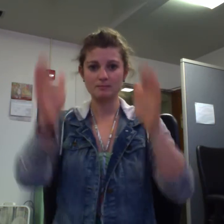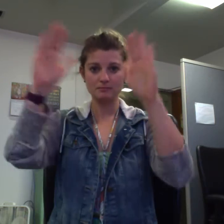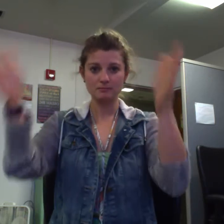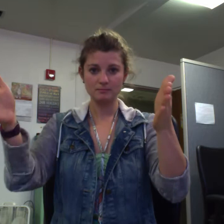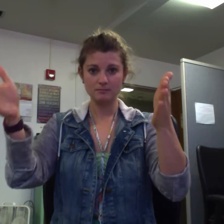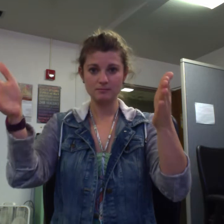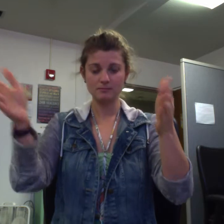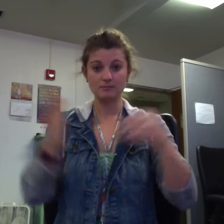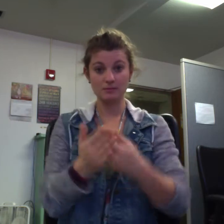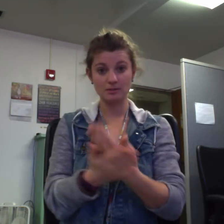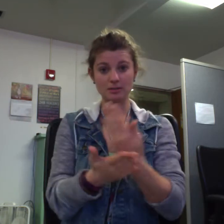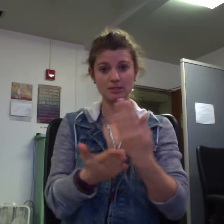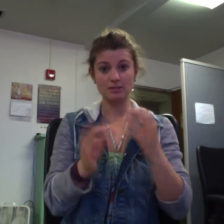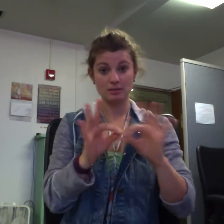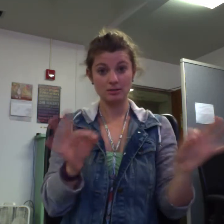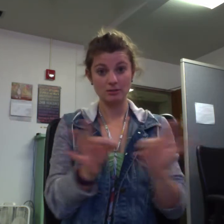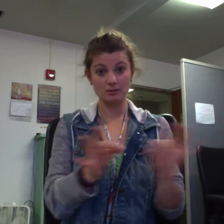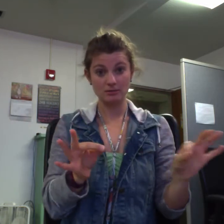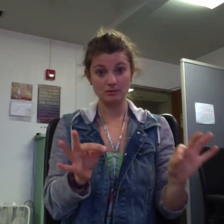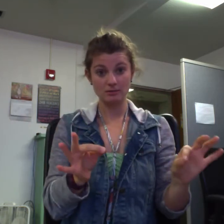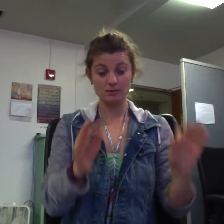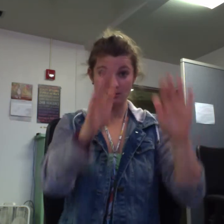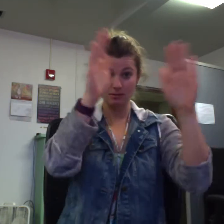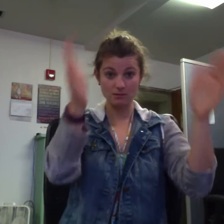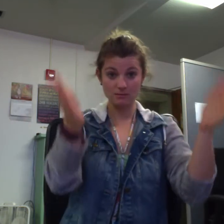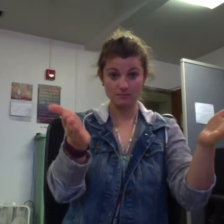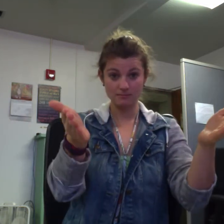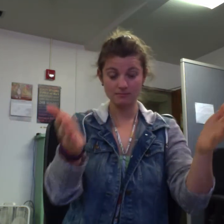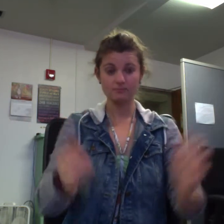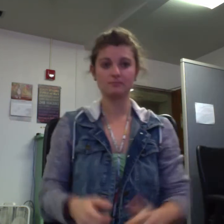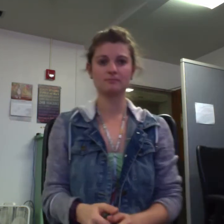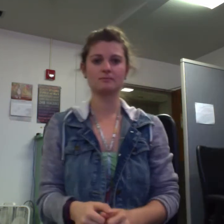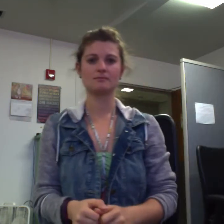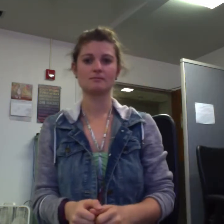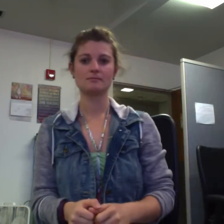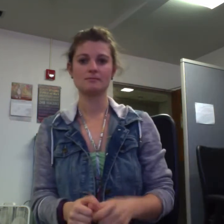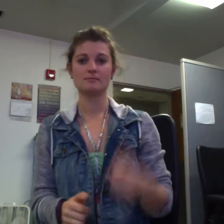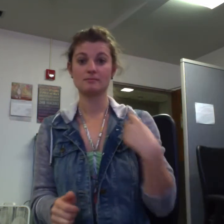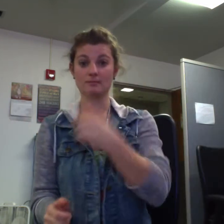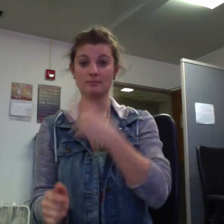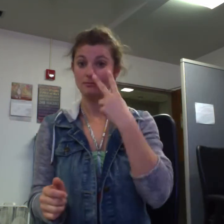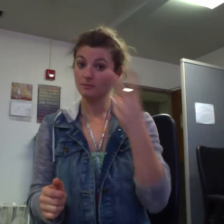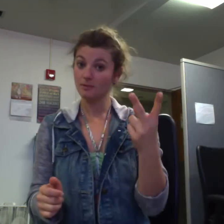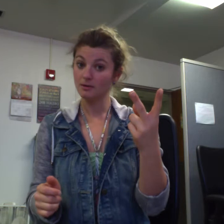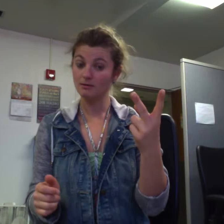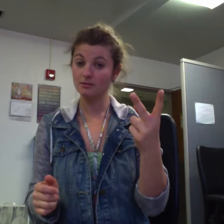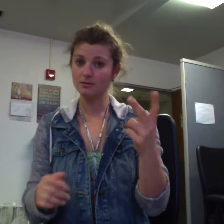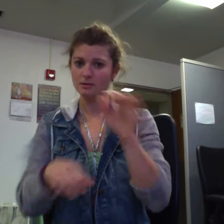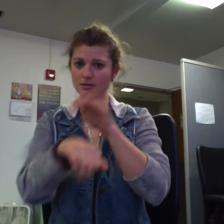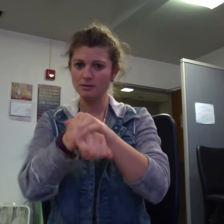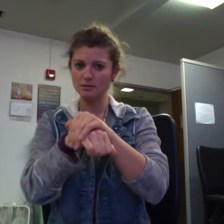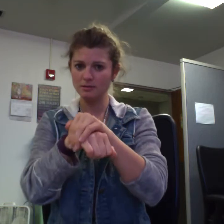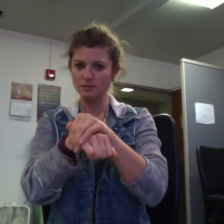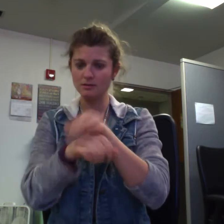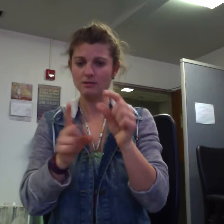part of the sentence is coming. So we can see that we have a comma after the word shall, and that separates